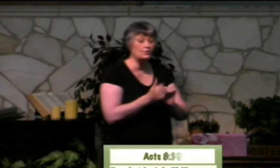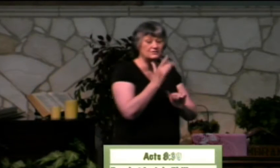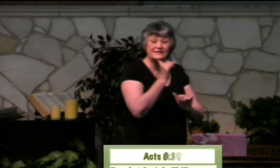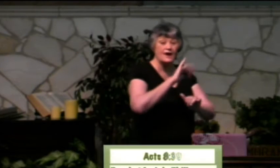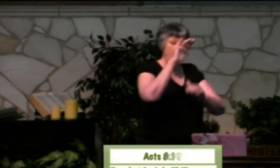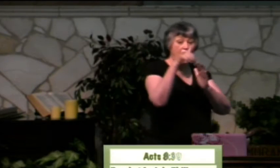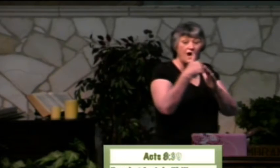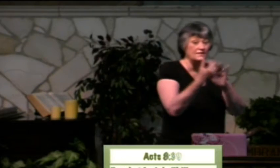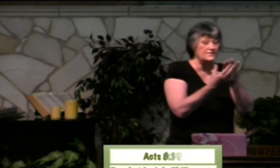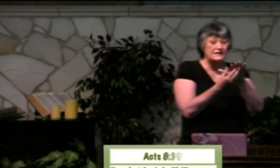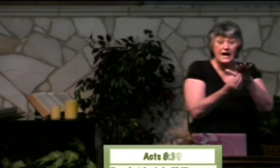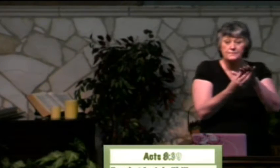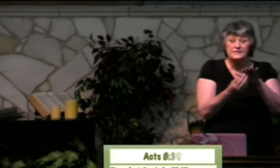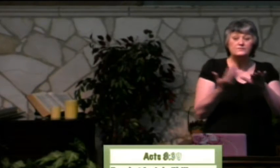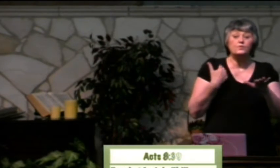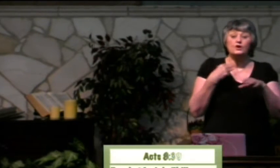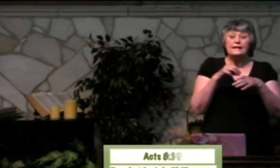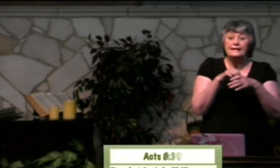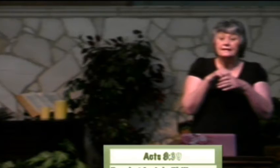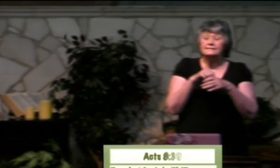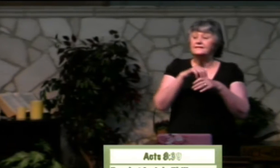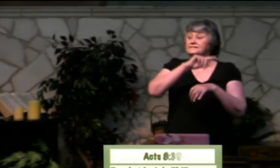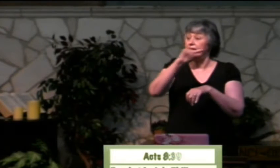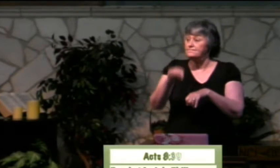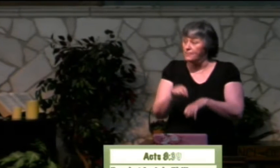Mostly all of the copies were in the temple.